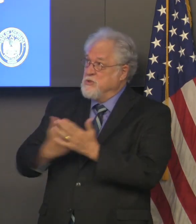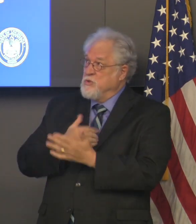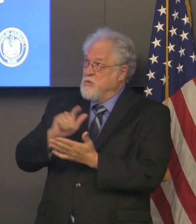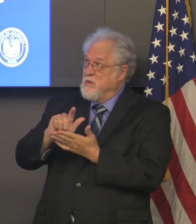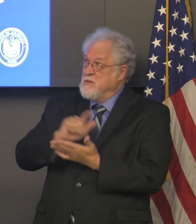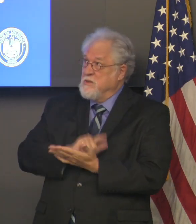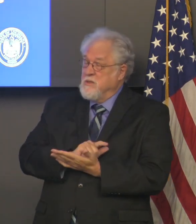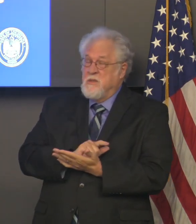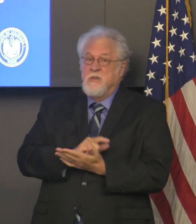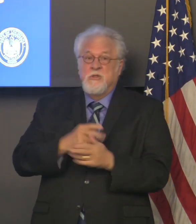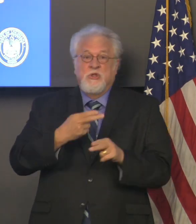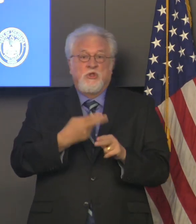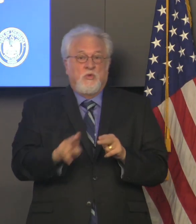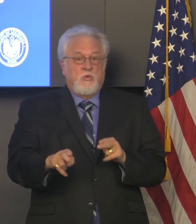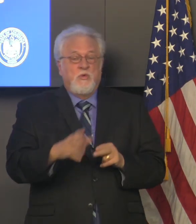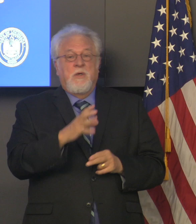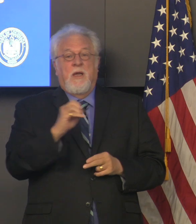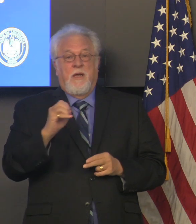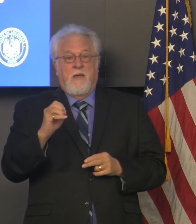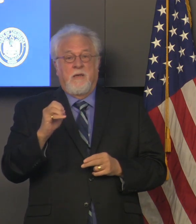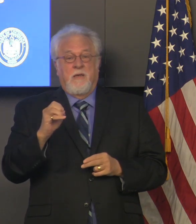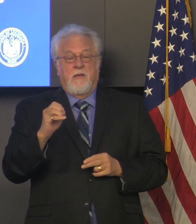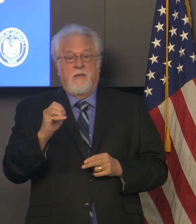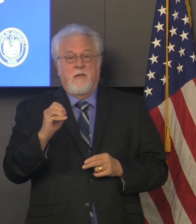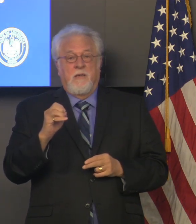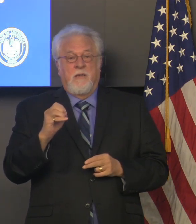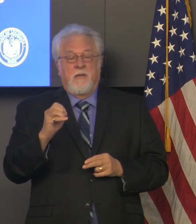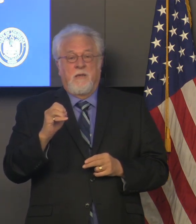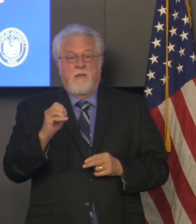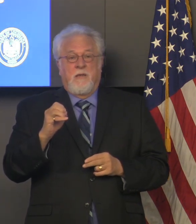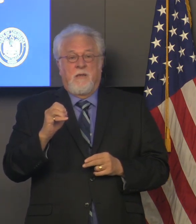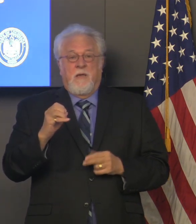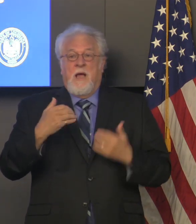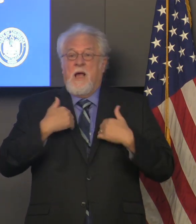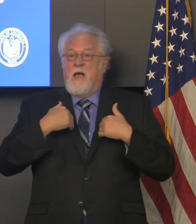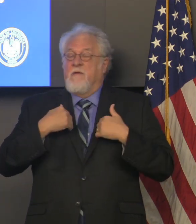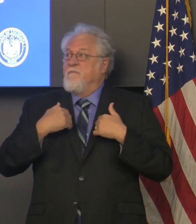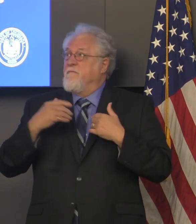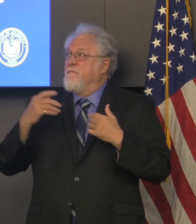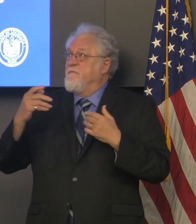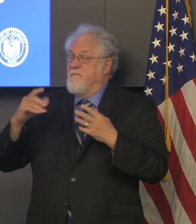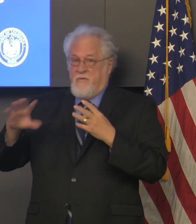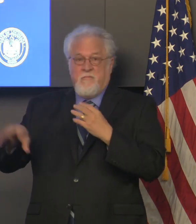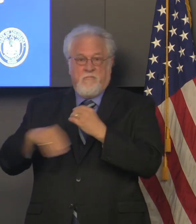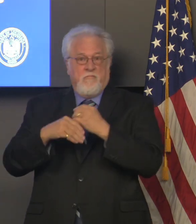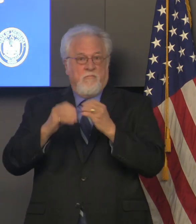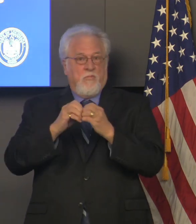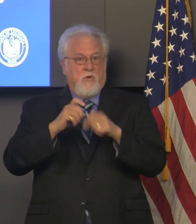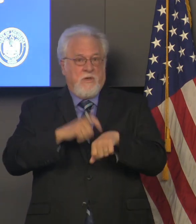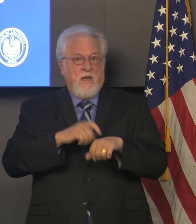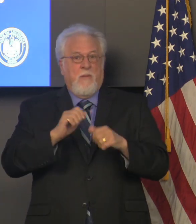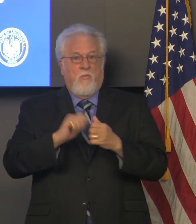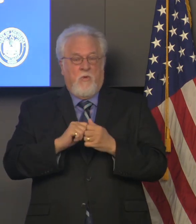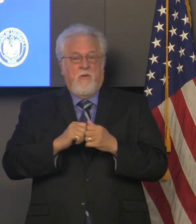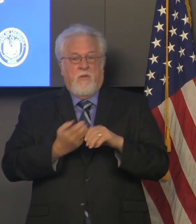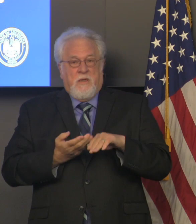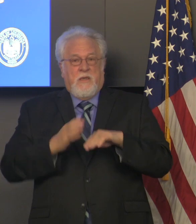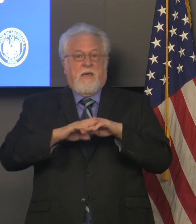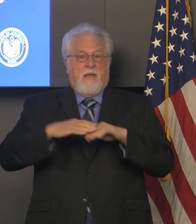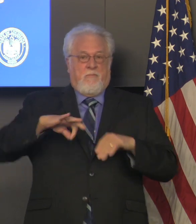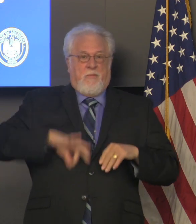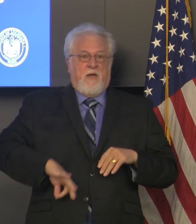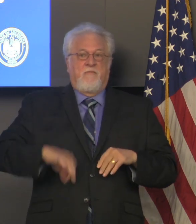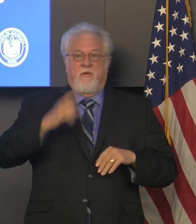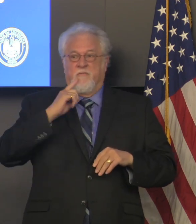legislation soon in order to have an additional period of time with an enhanced benefit